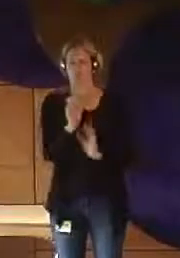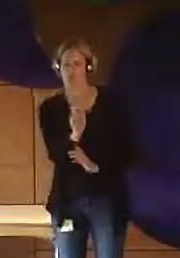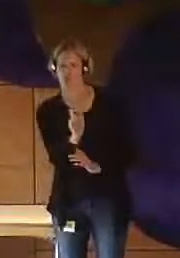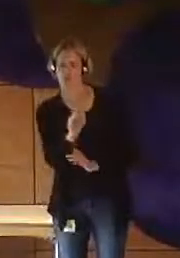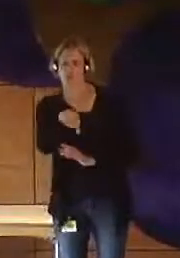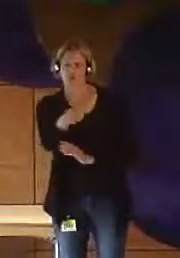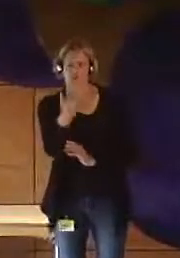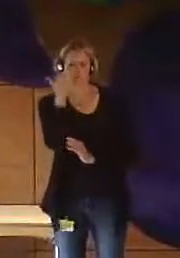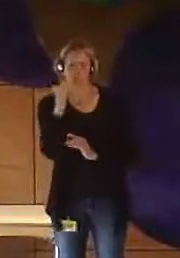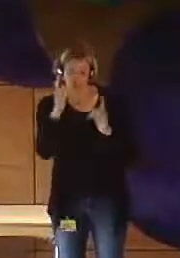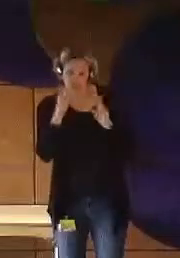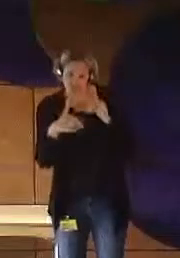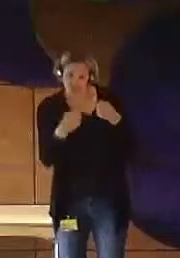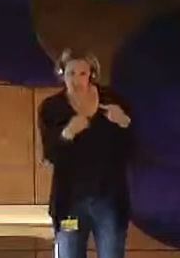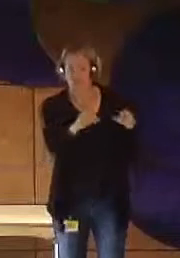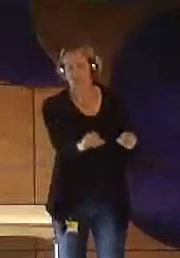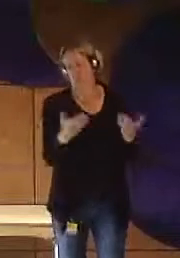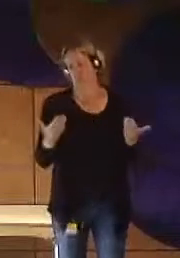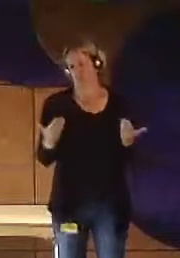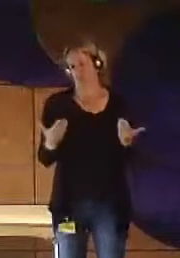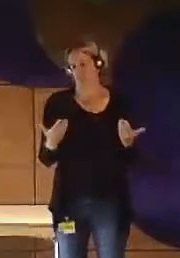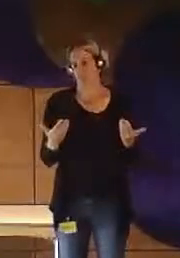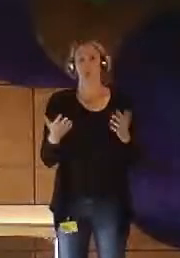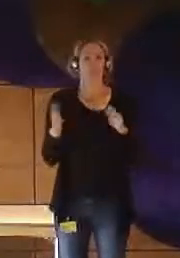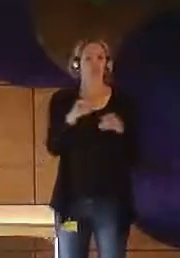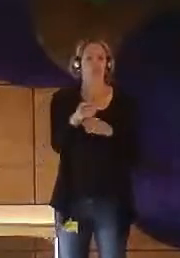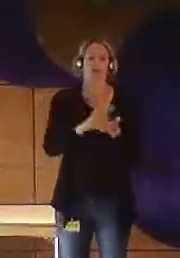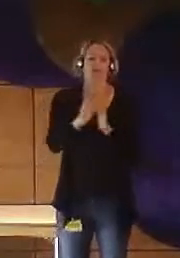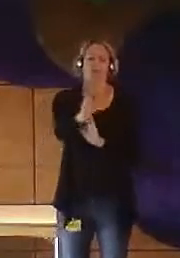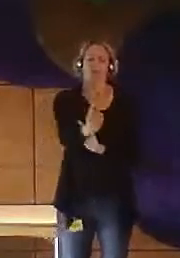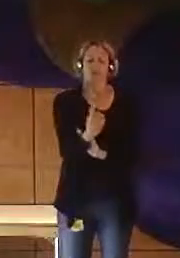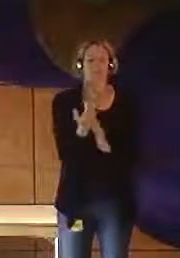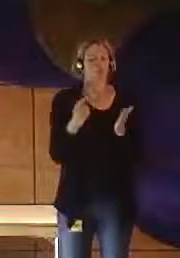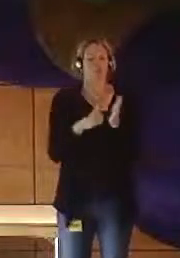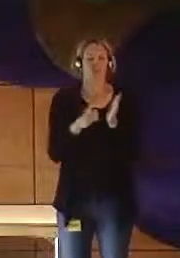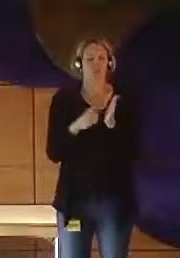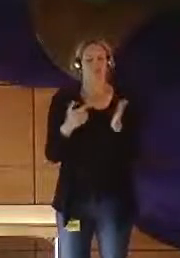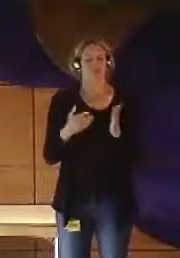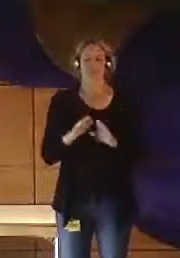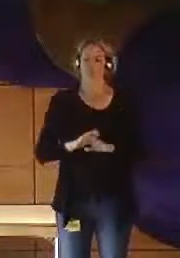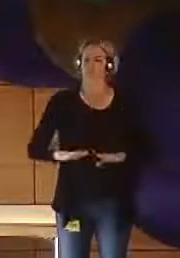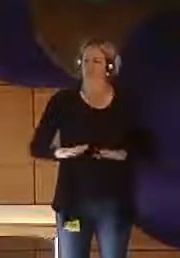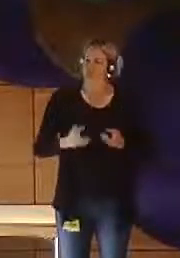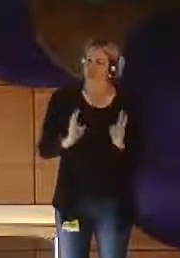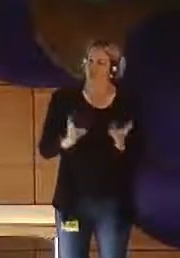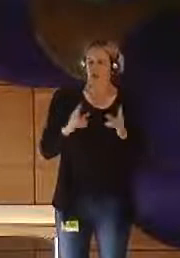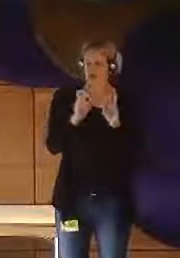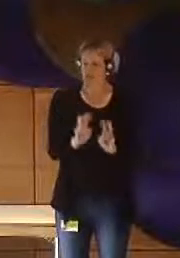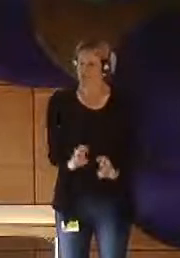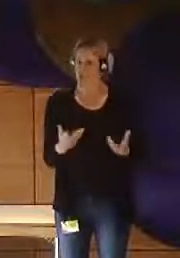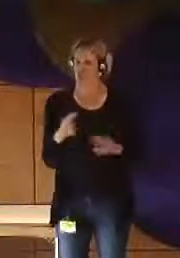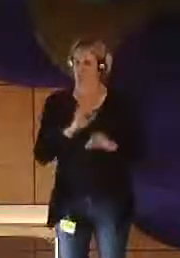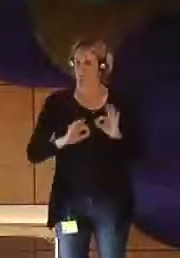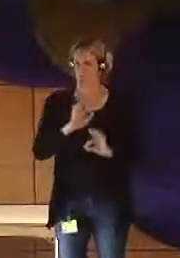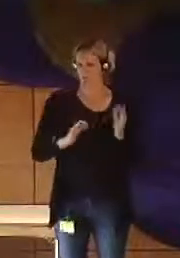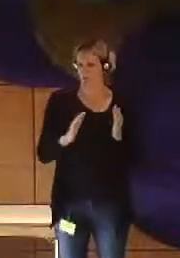under routine follow-up. We usually recommend routine, unless there's absolutely no other problems, I would usually